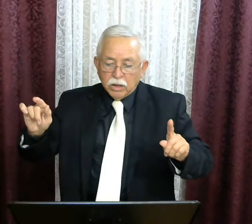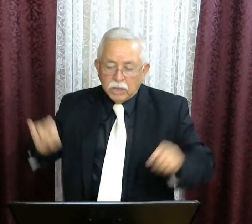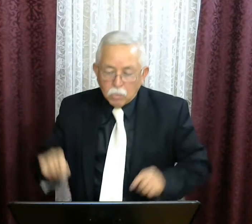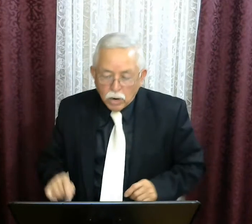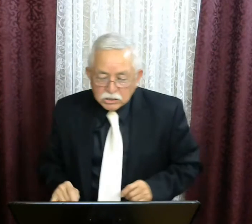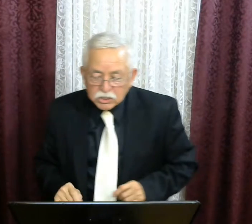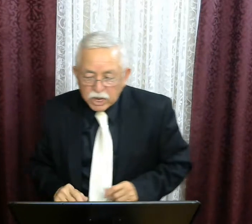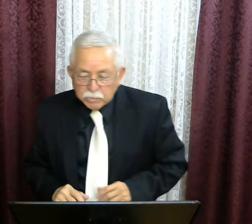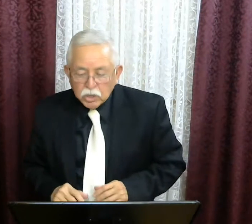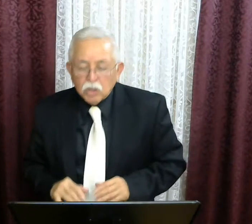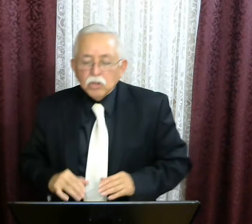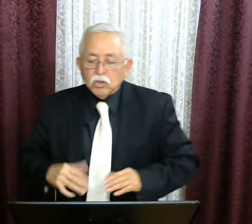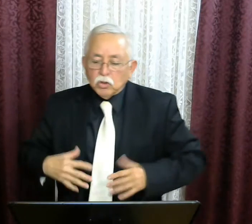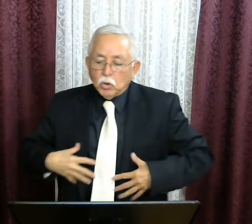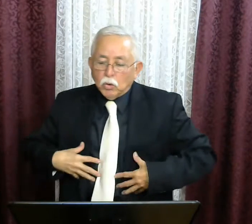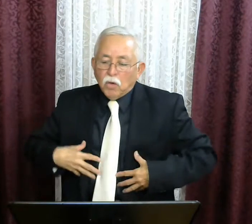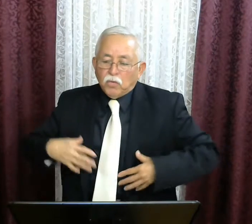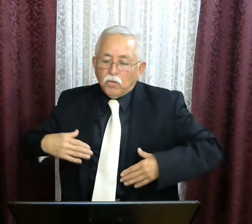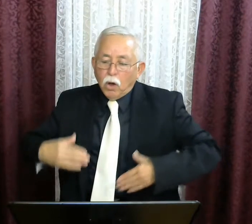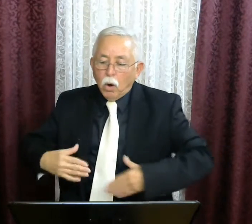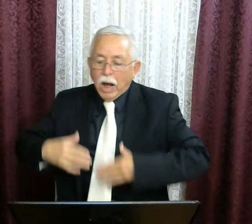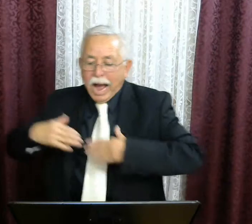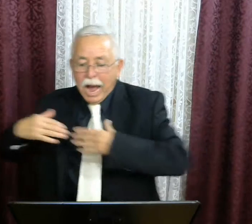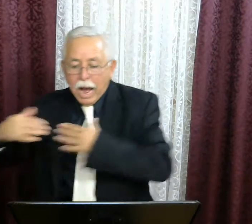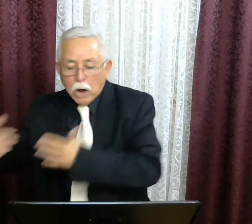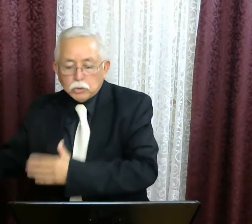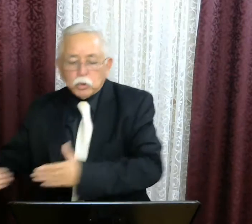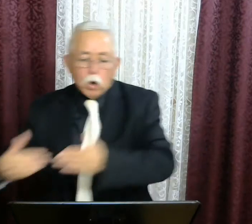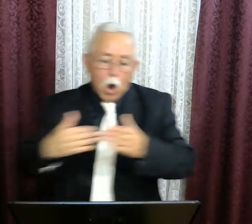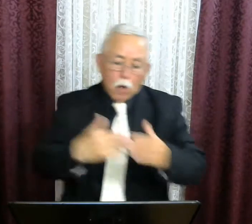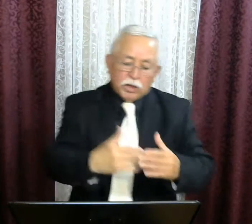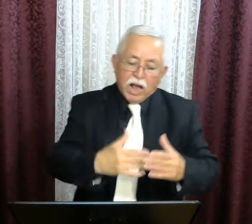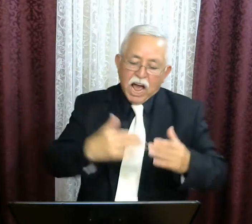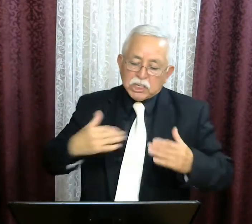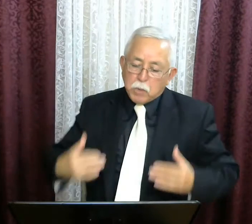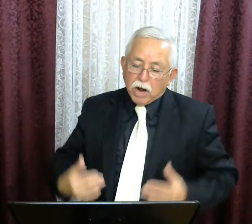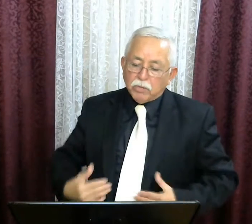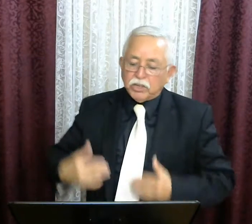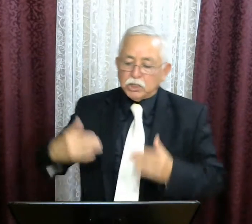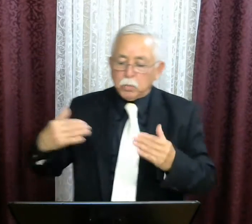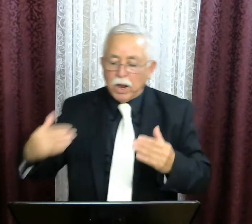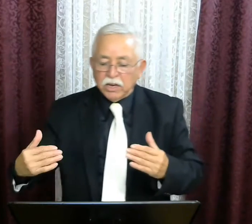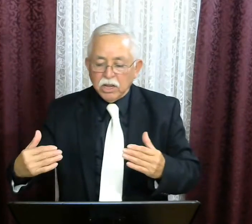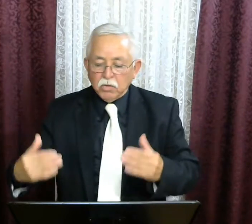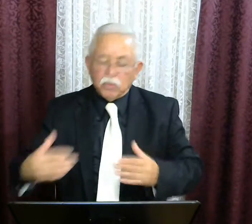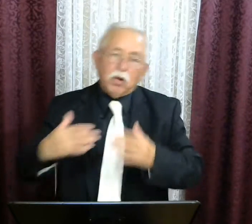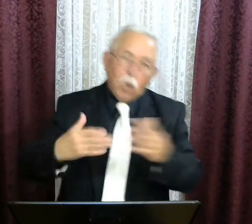he wants them to flow out to others as part of his plan for the whole